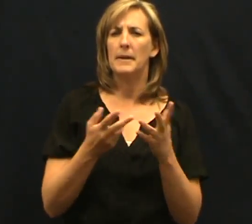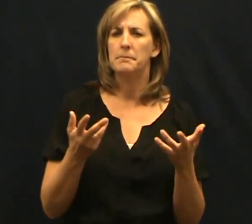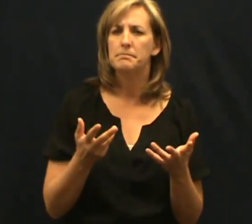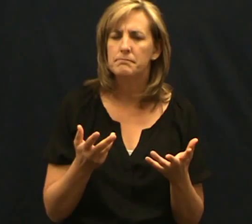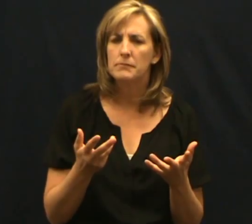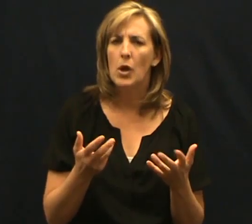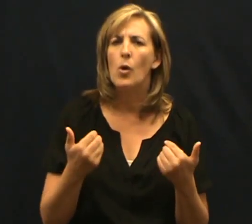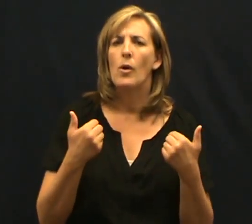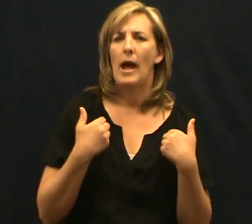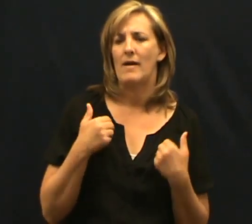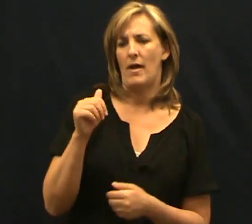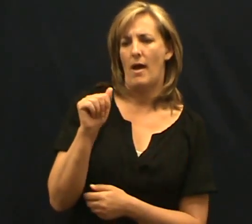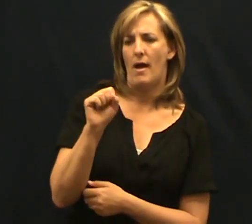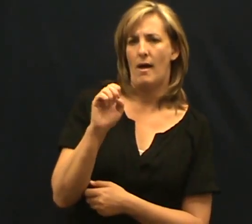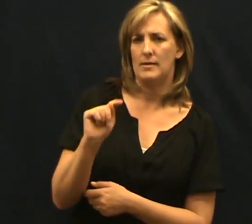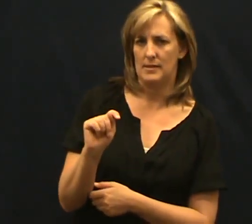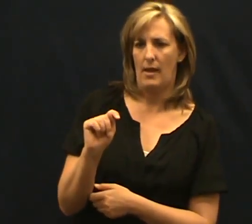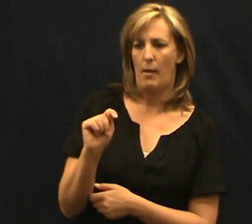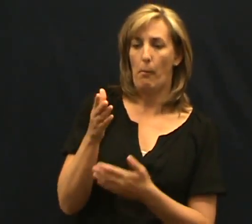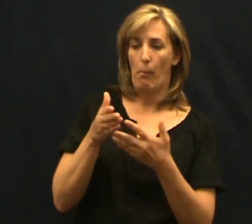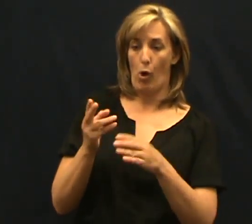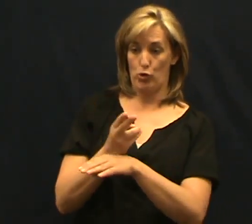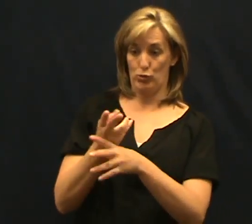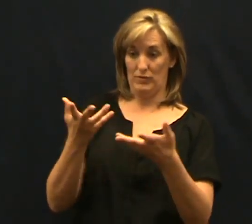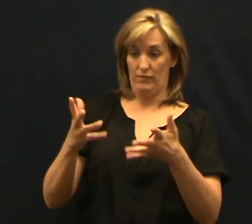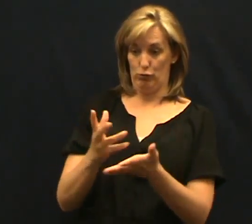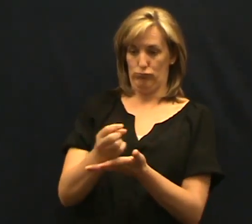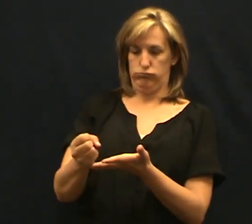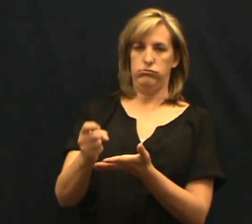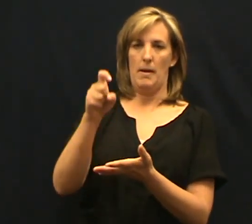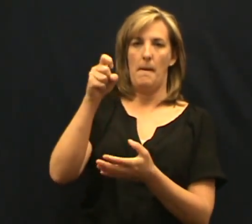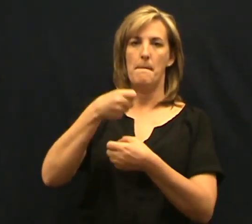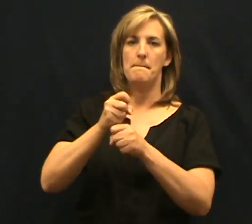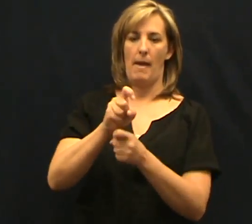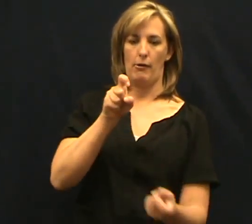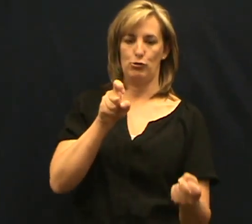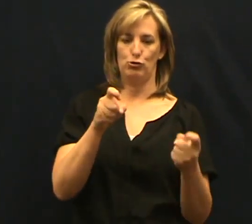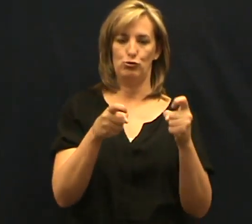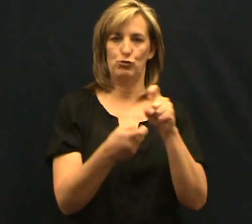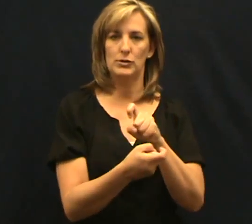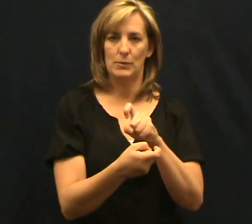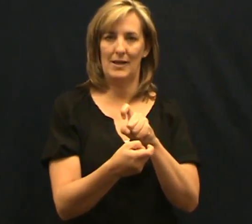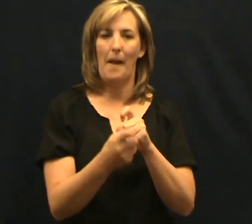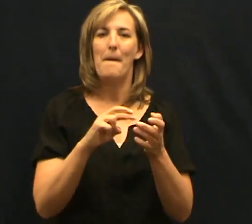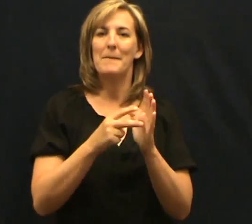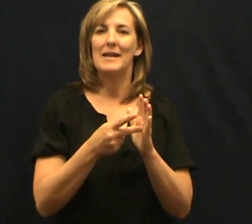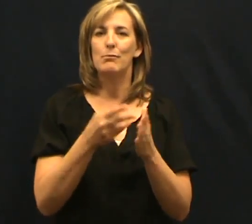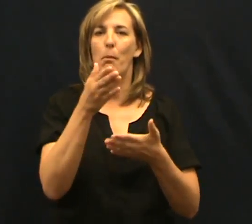during the period, we have to make an adjustment to that asset to show that we have partially used it up, or in total